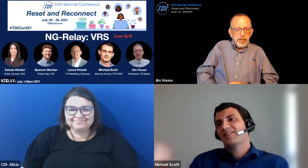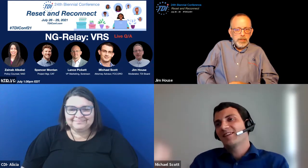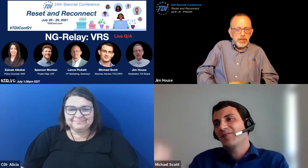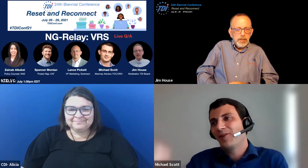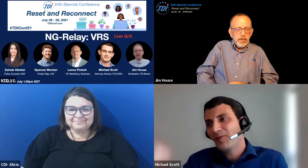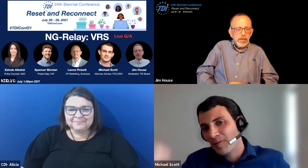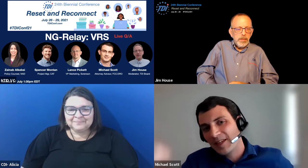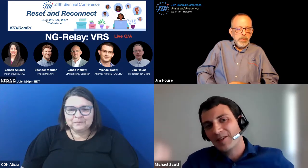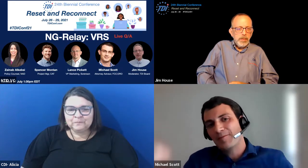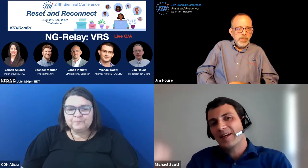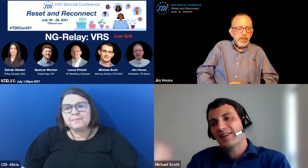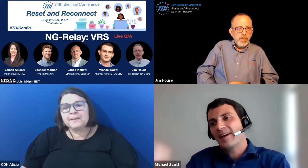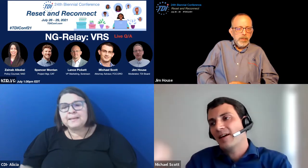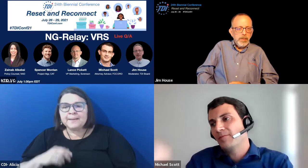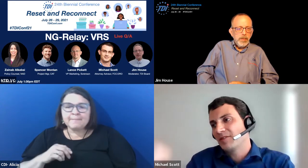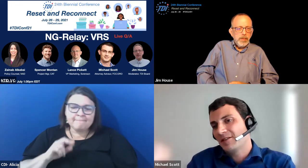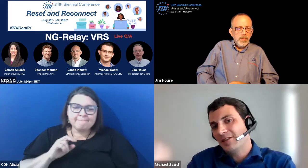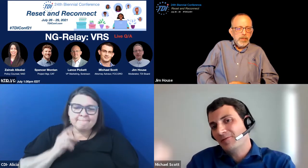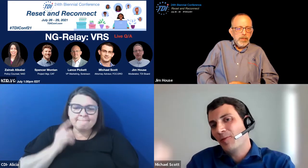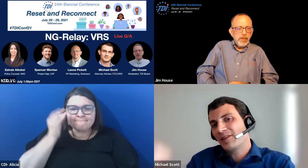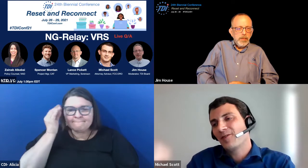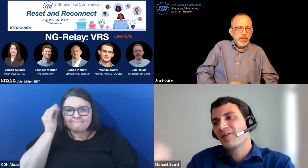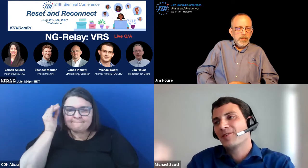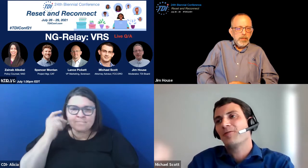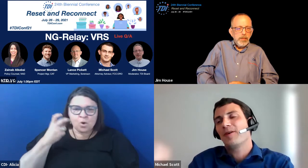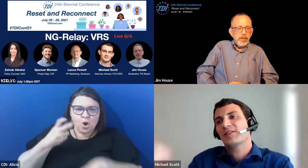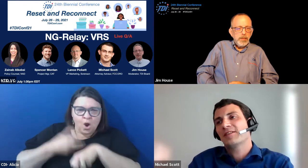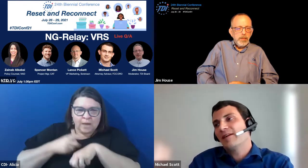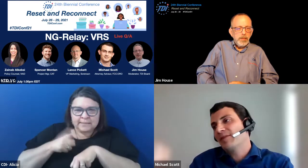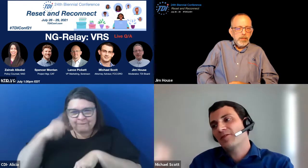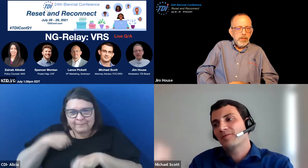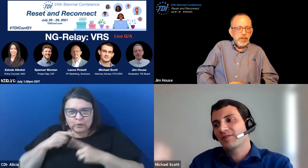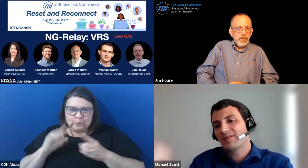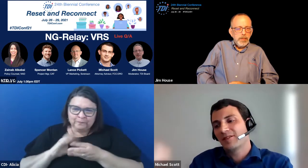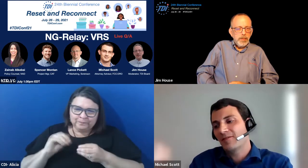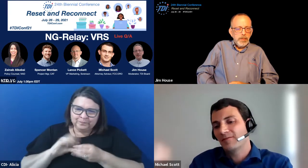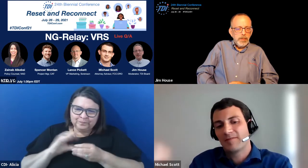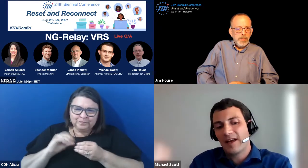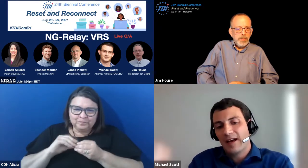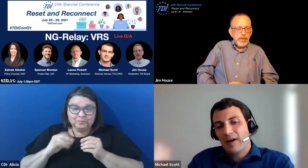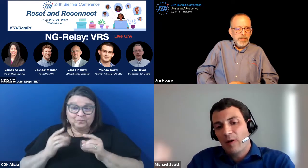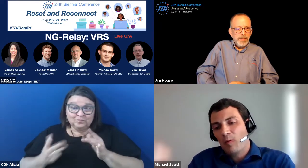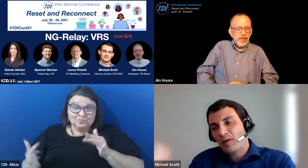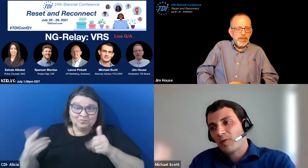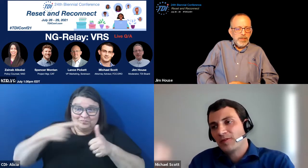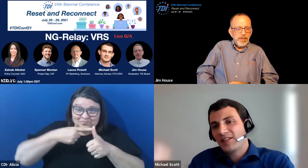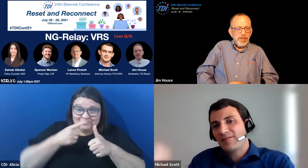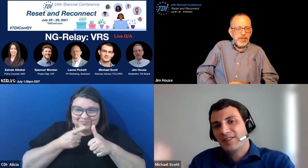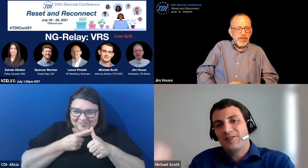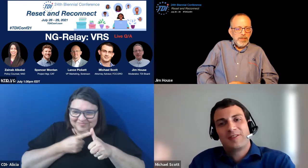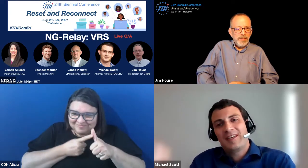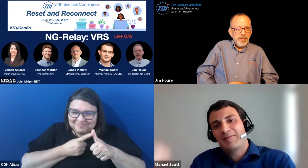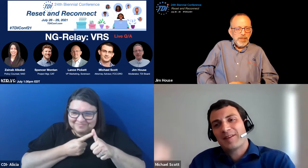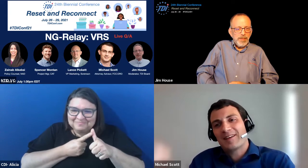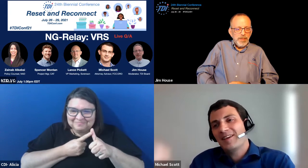So it's difficult for me to jump in on that. To go back to your original question, in terms of what rules the